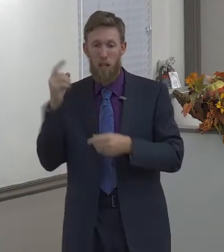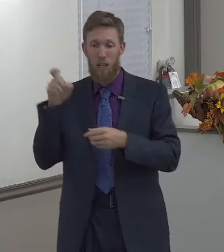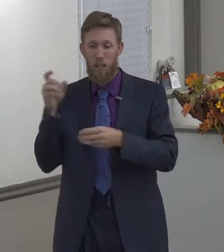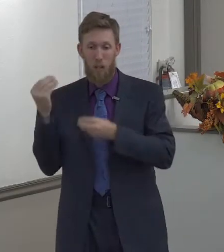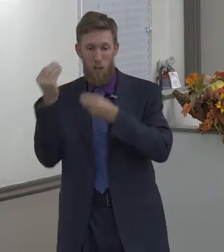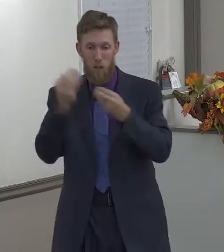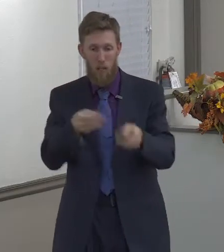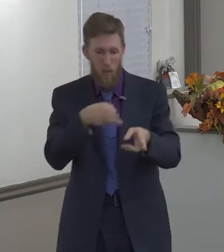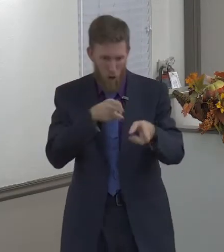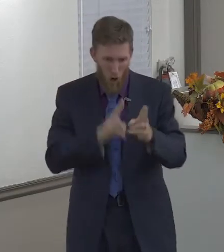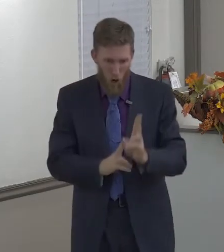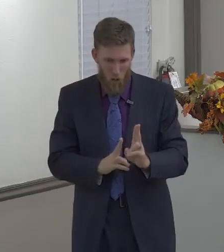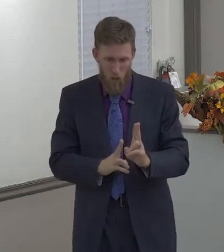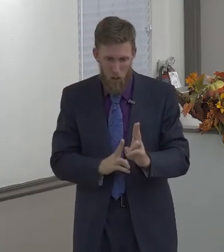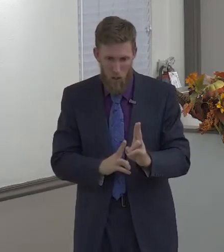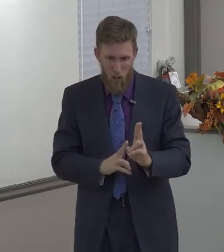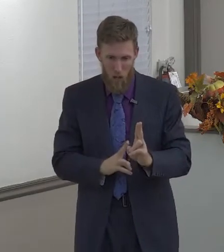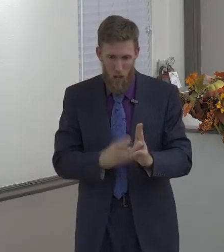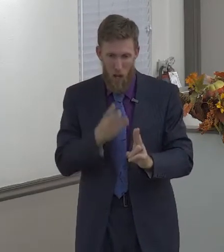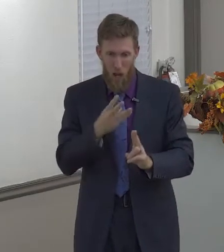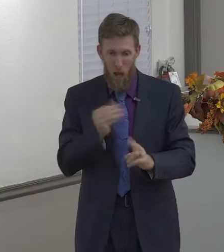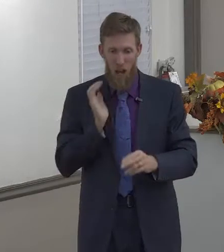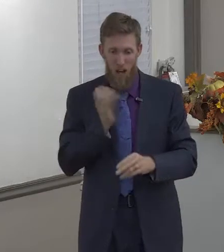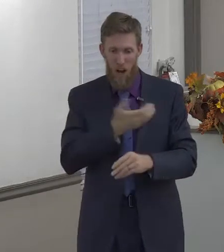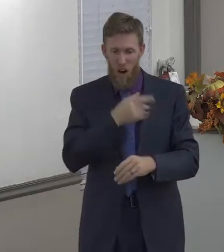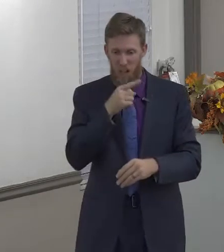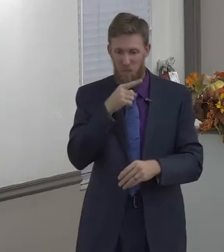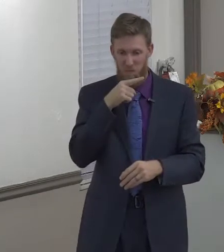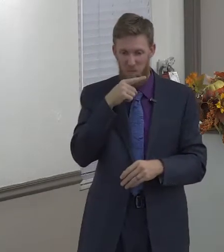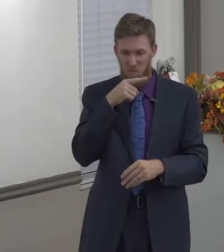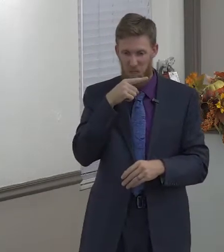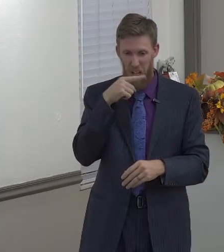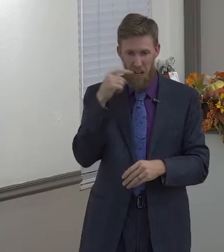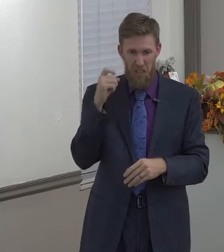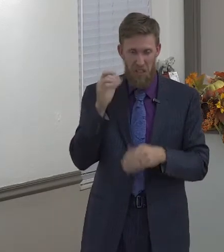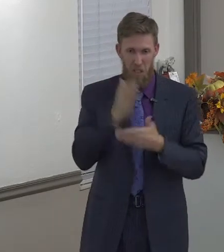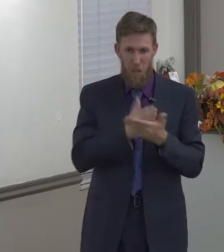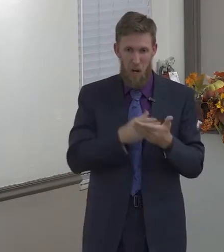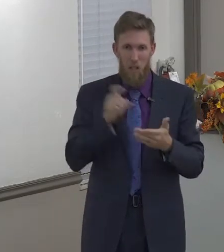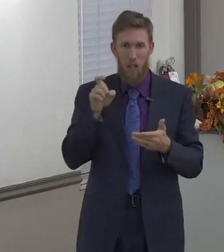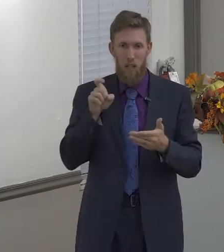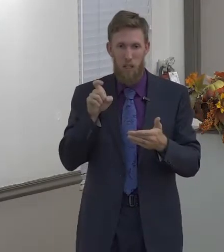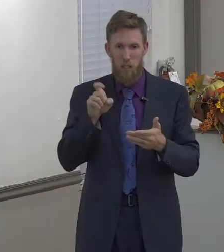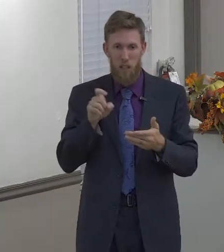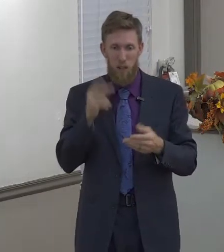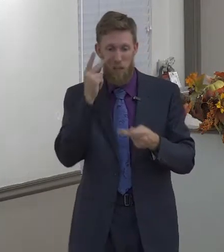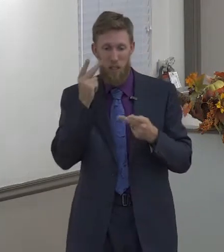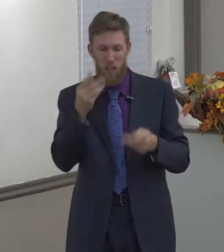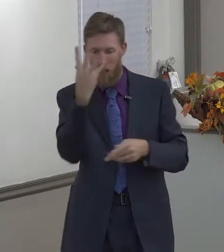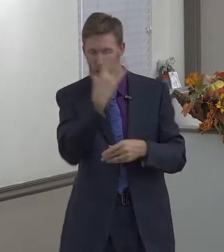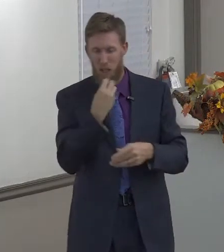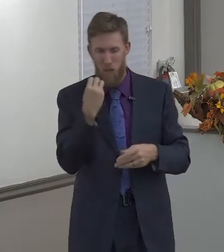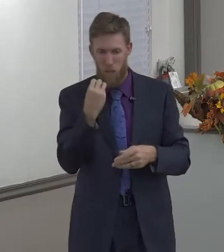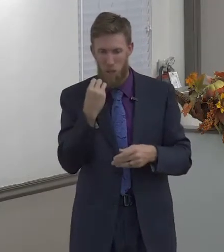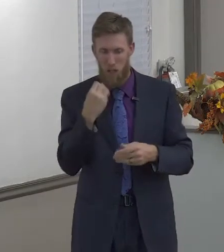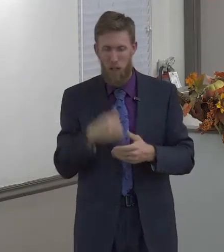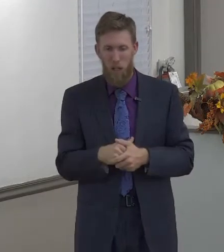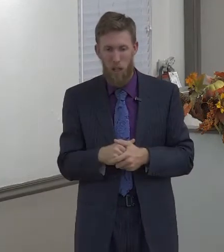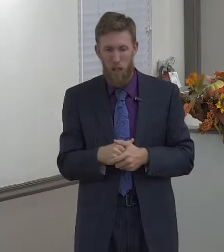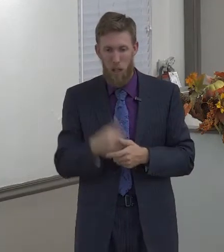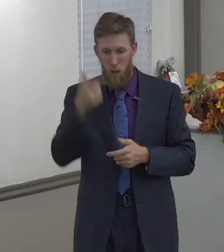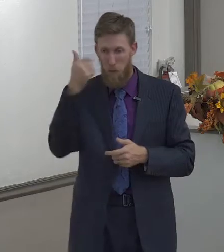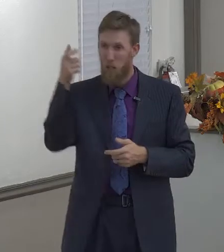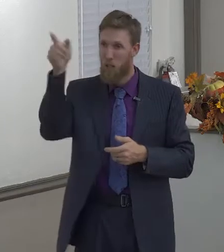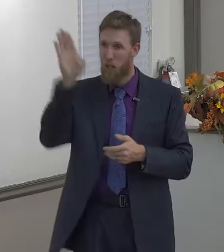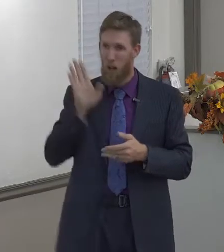parts have no need, but God hath tempered the body together, having given more abundant honor to that part which lacked, that there should